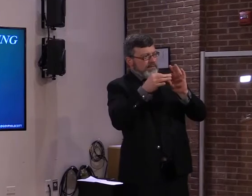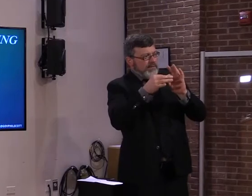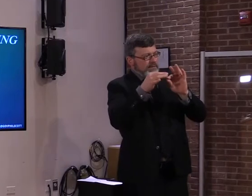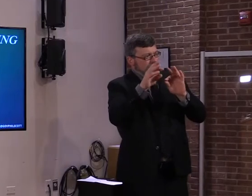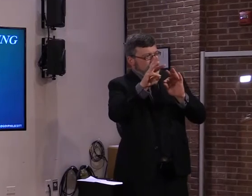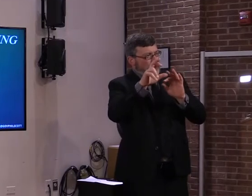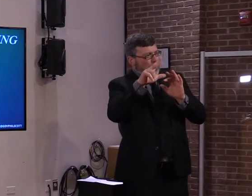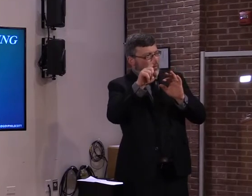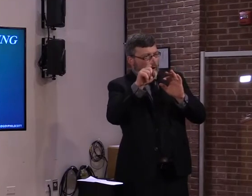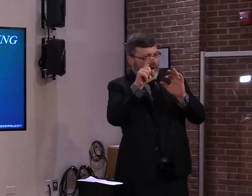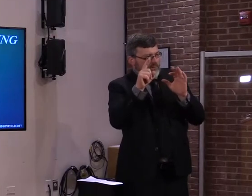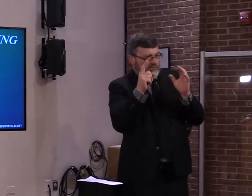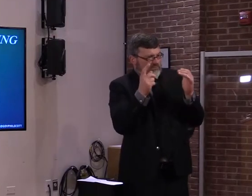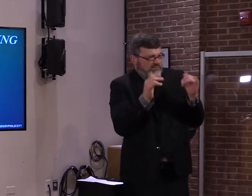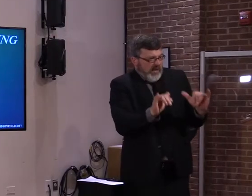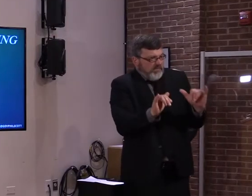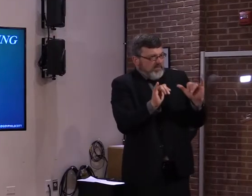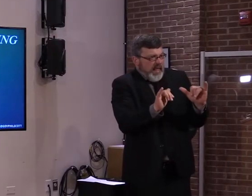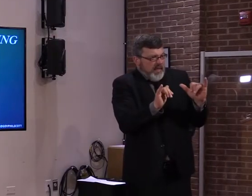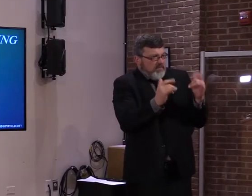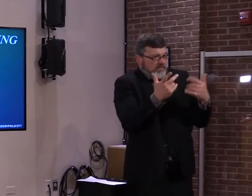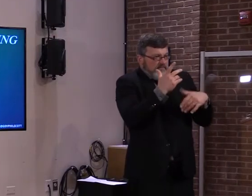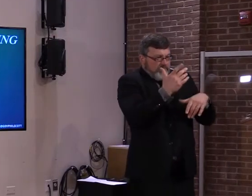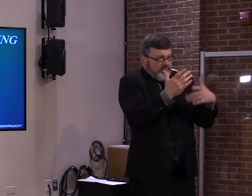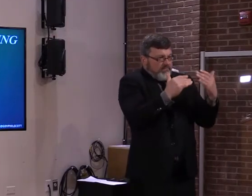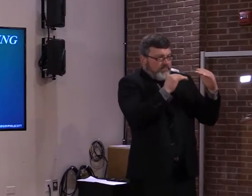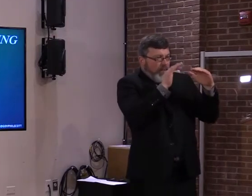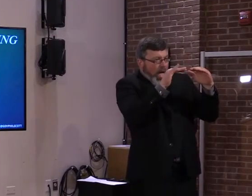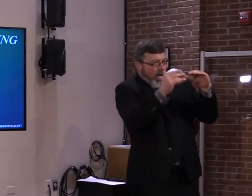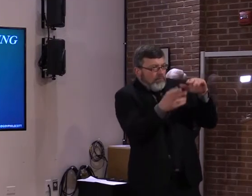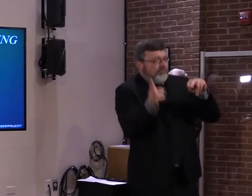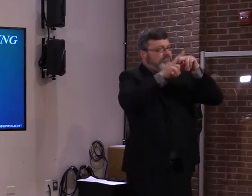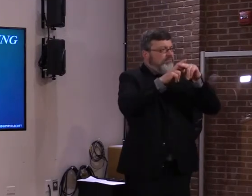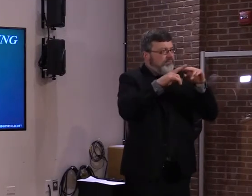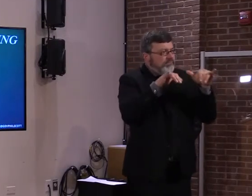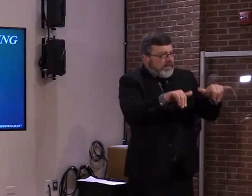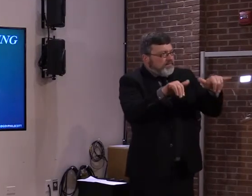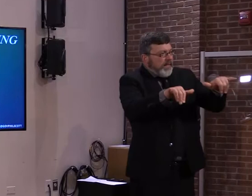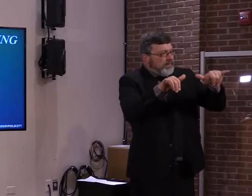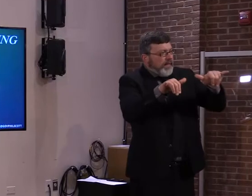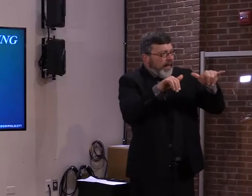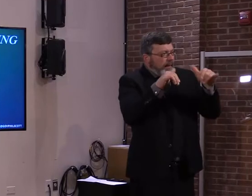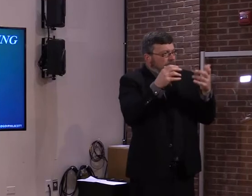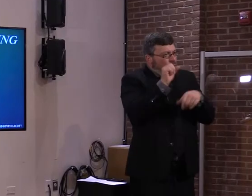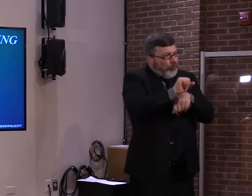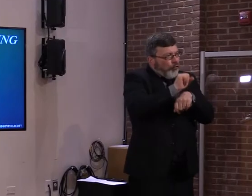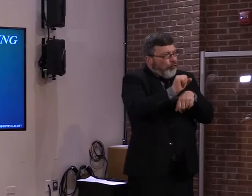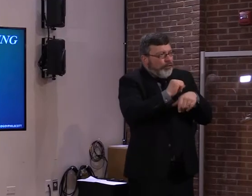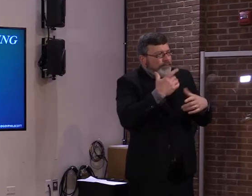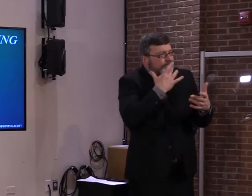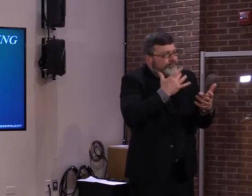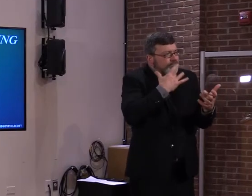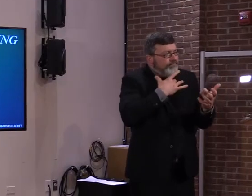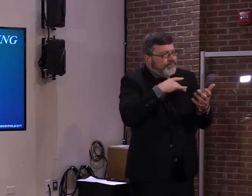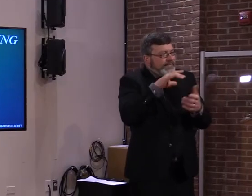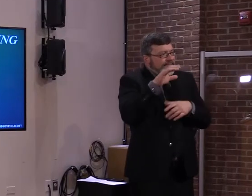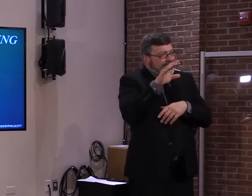then. 631, six fewer workers in our workforce every single day. That was happening years ago.